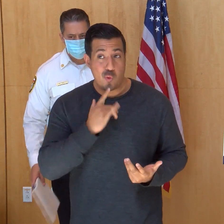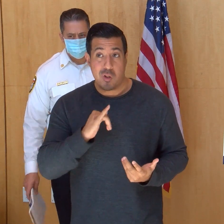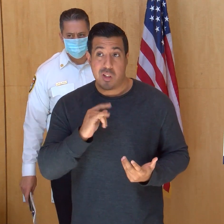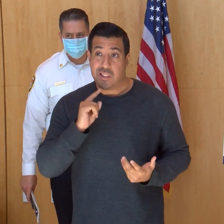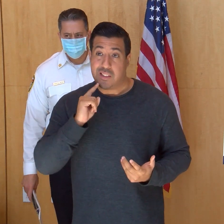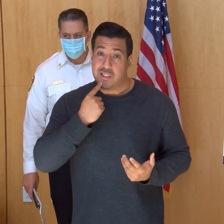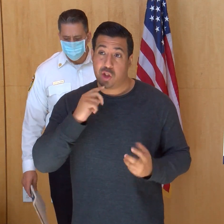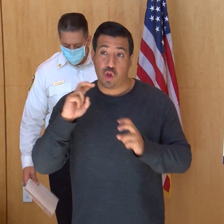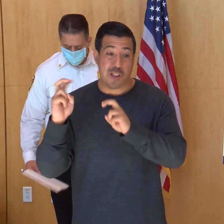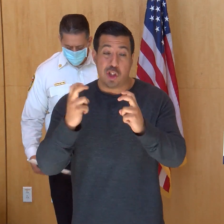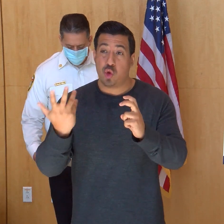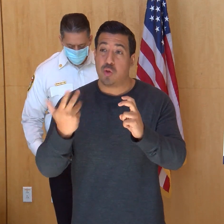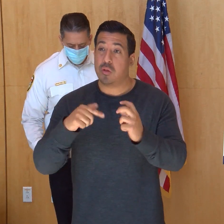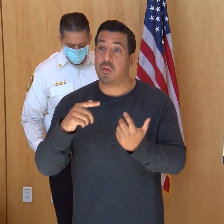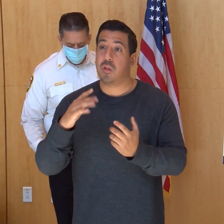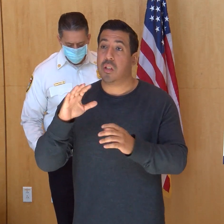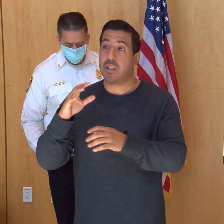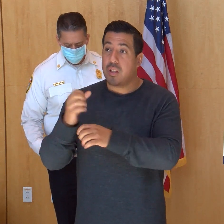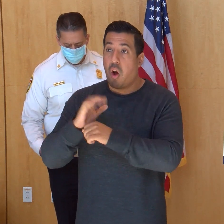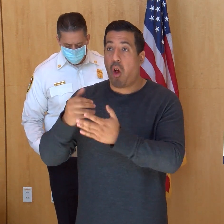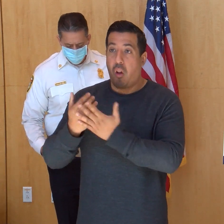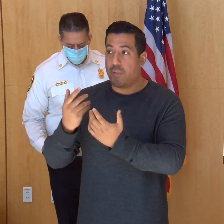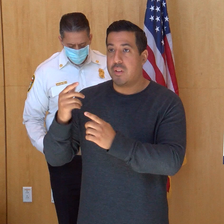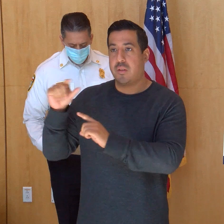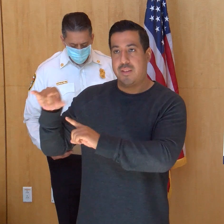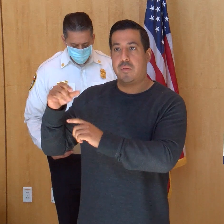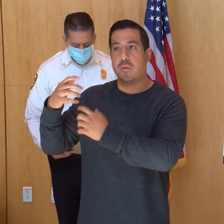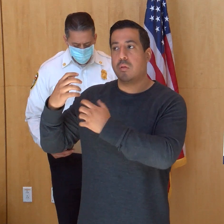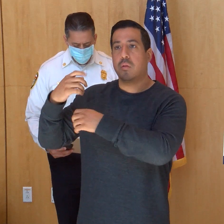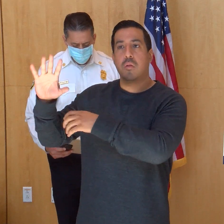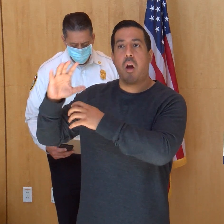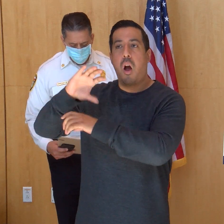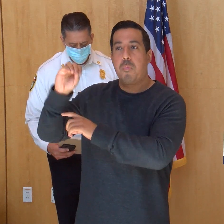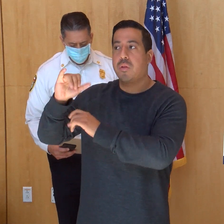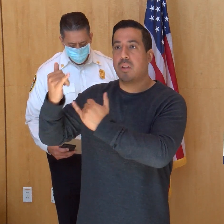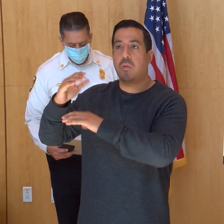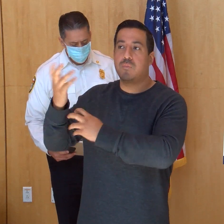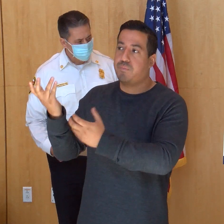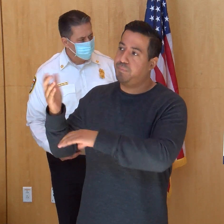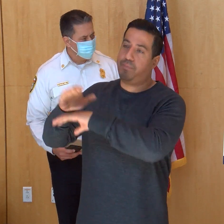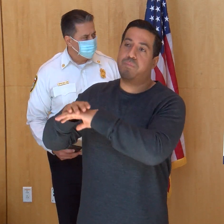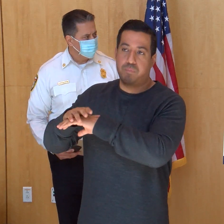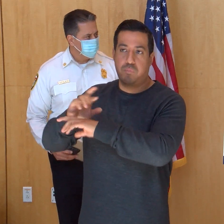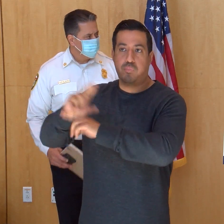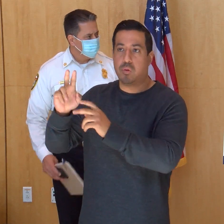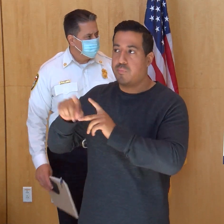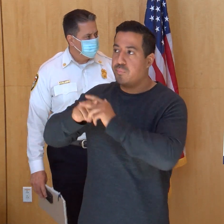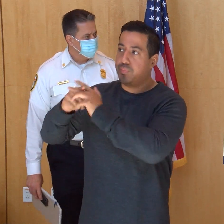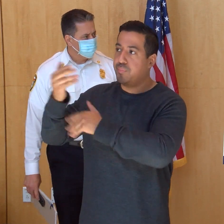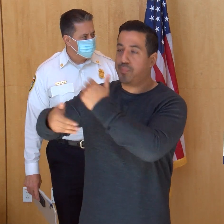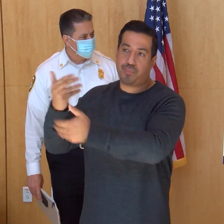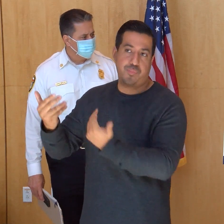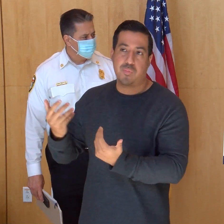issue is getting generation back online. They're needing to get generation back